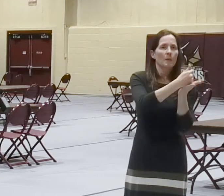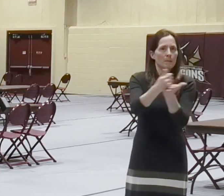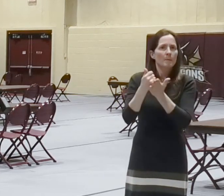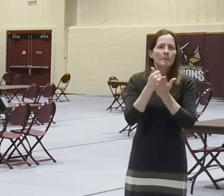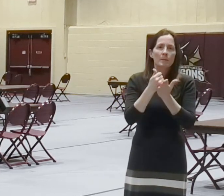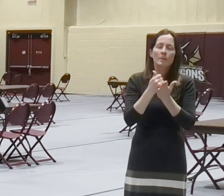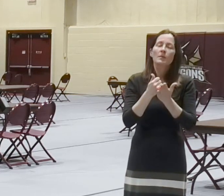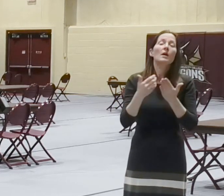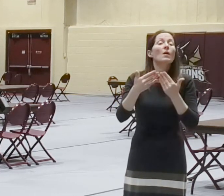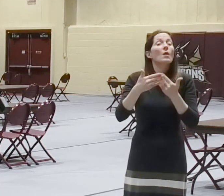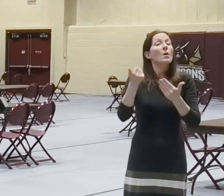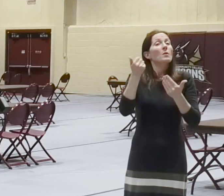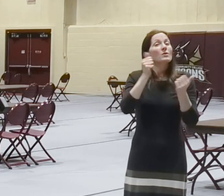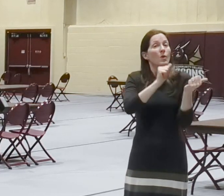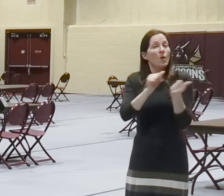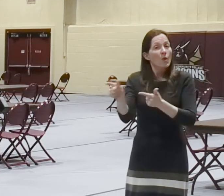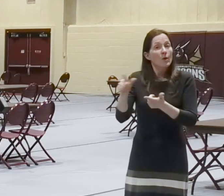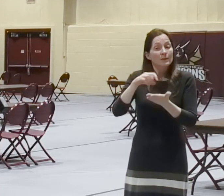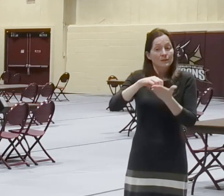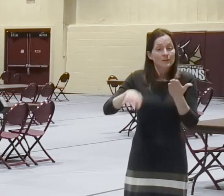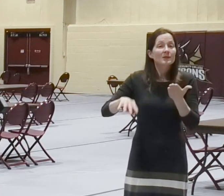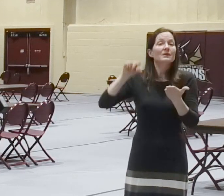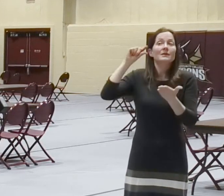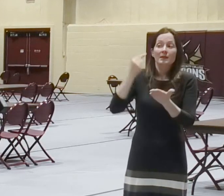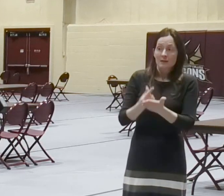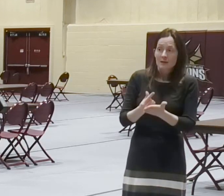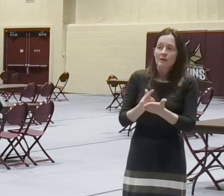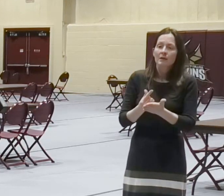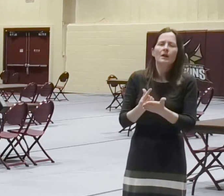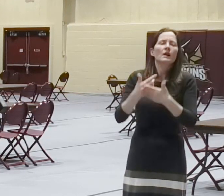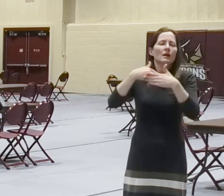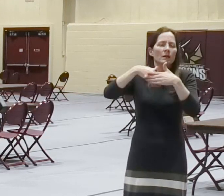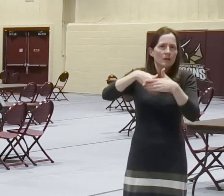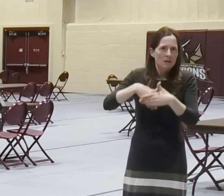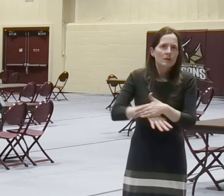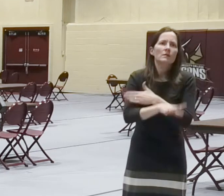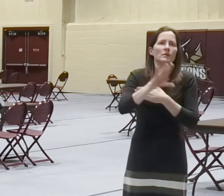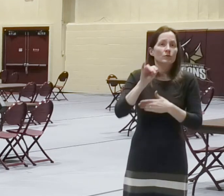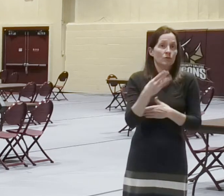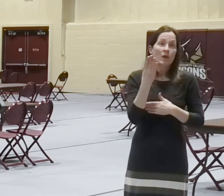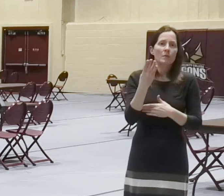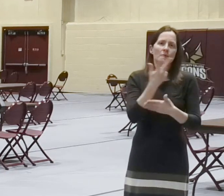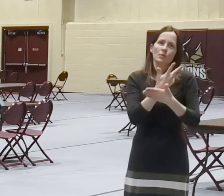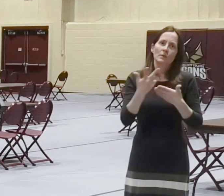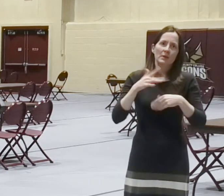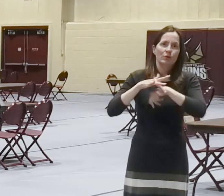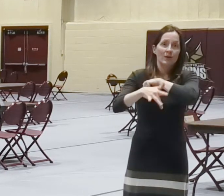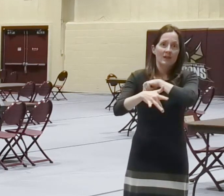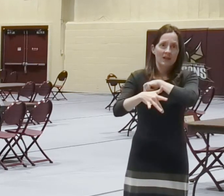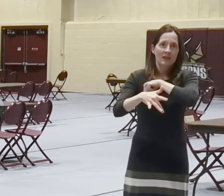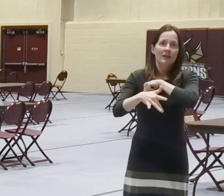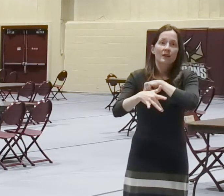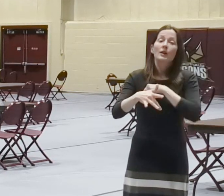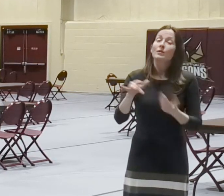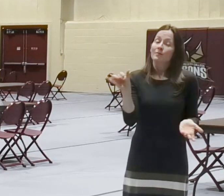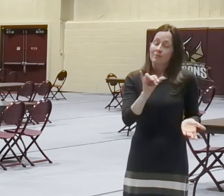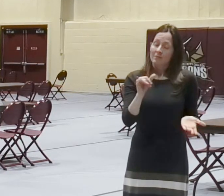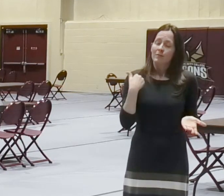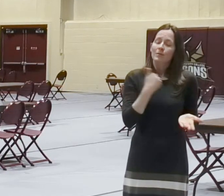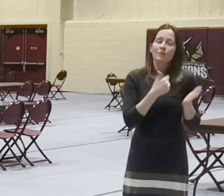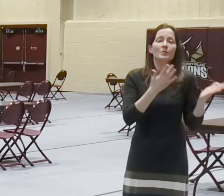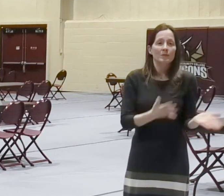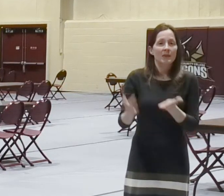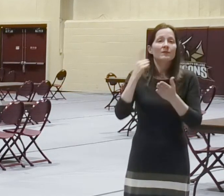education program entered the workforce a full 3 weeks earlier, and an early graduation is planned